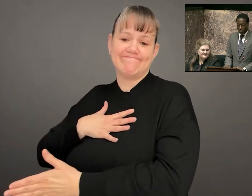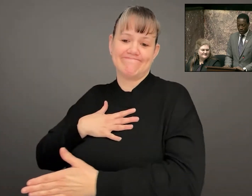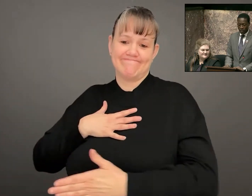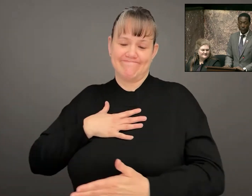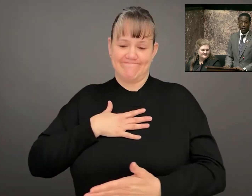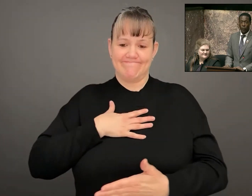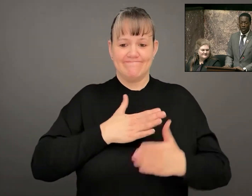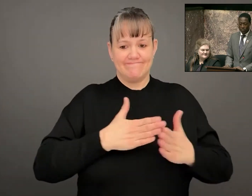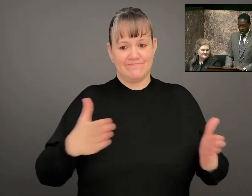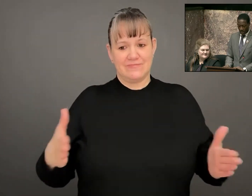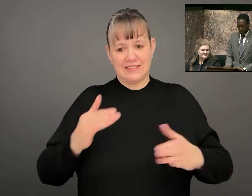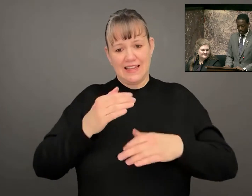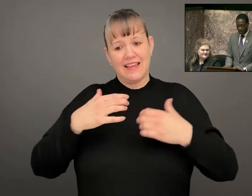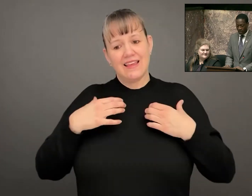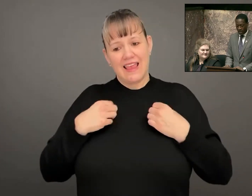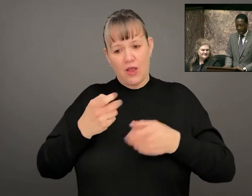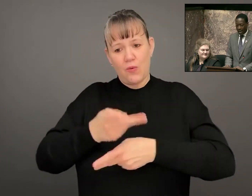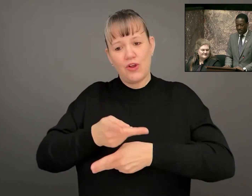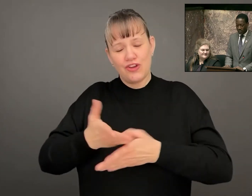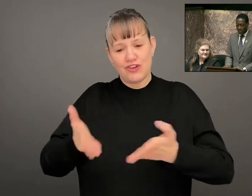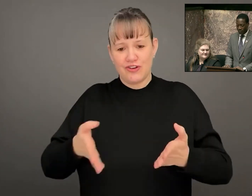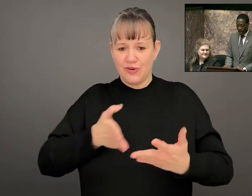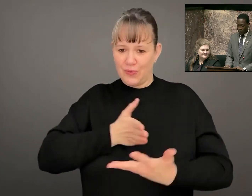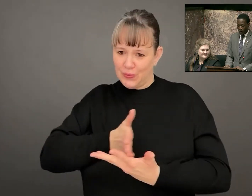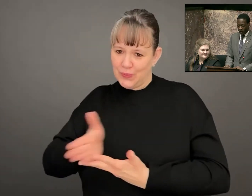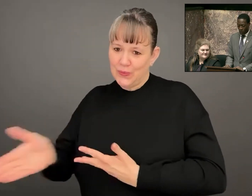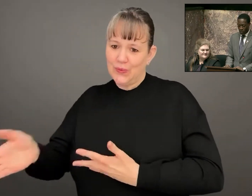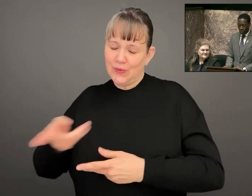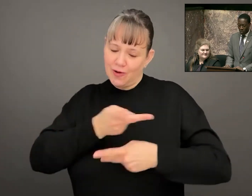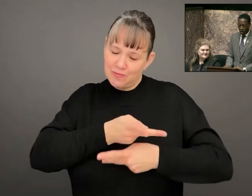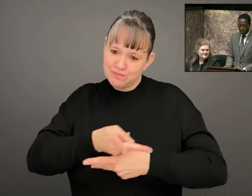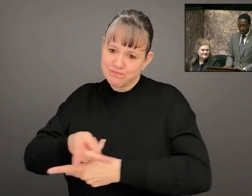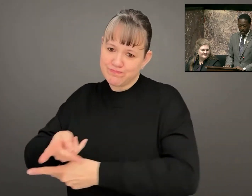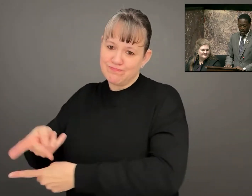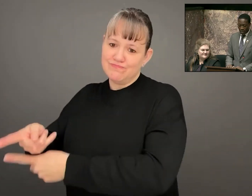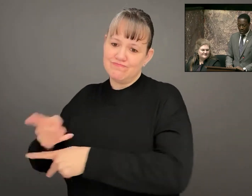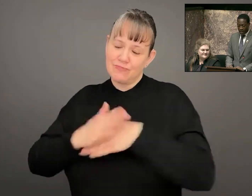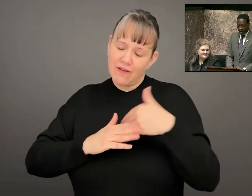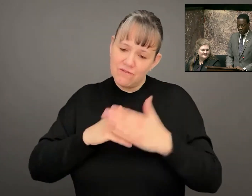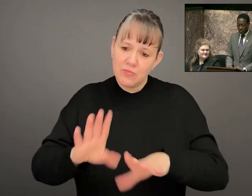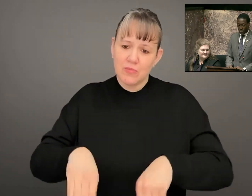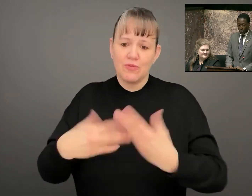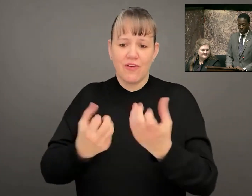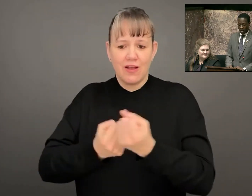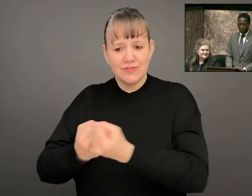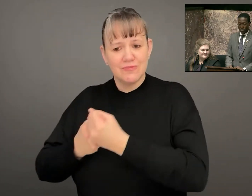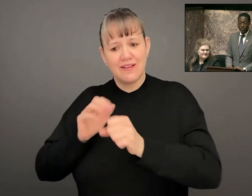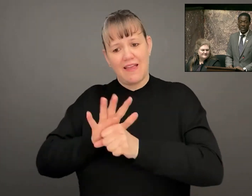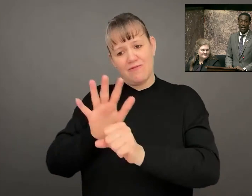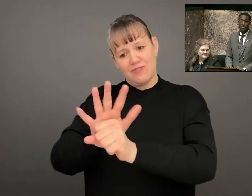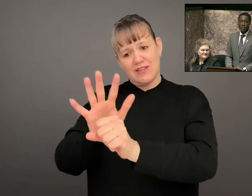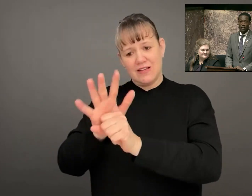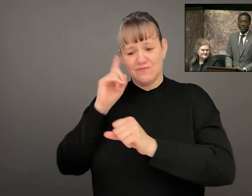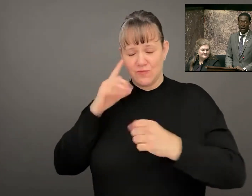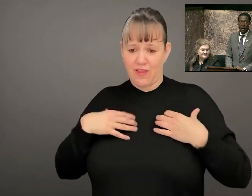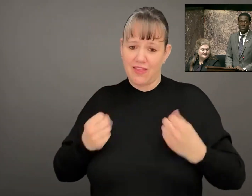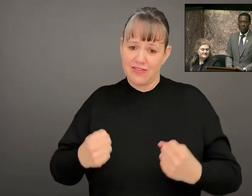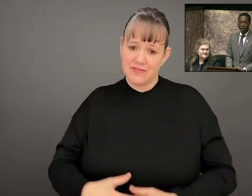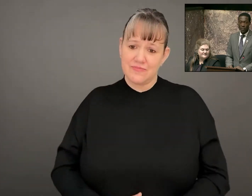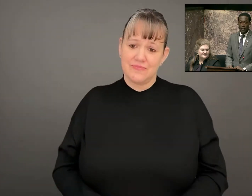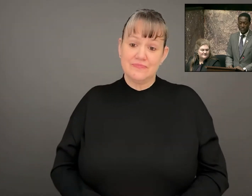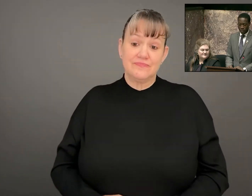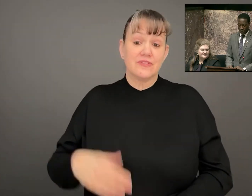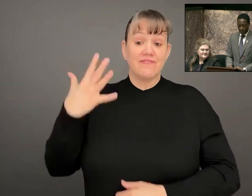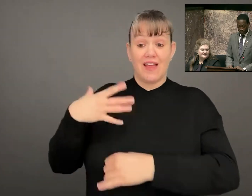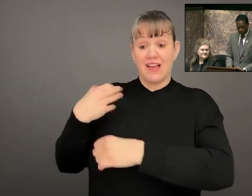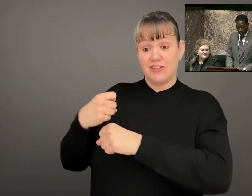advocates who fight for our well-being. And nearly 5 years ago this March, they carried us through one of the most uncertain times in